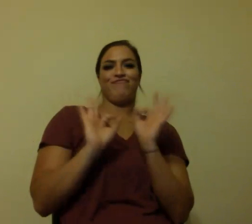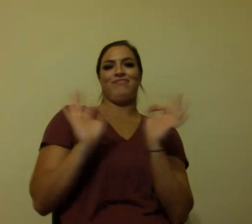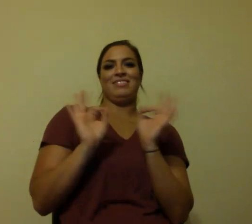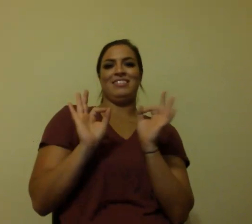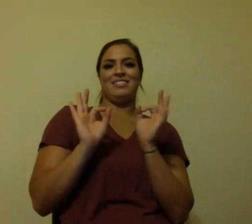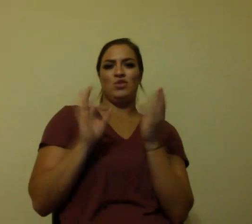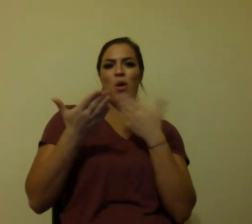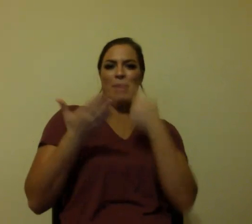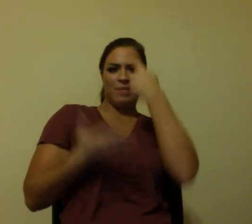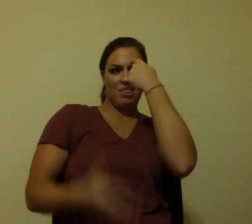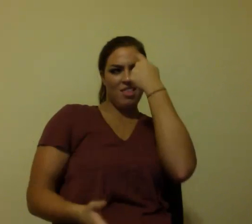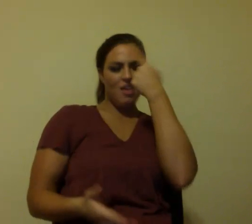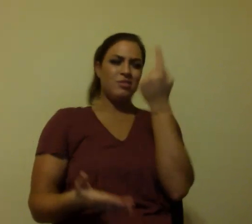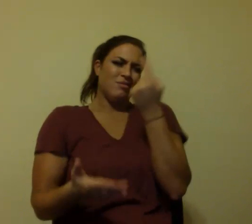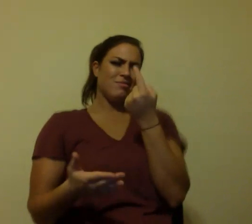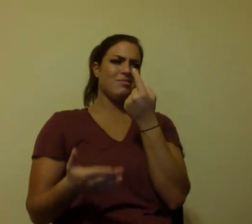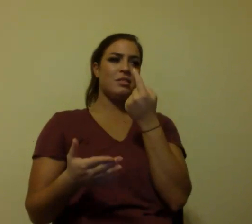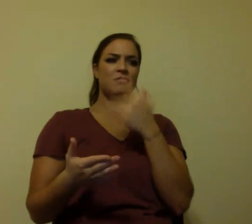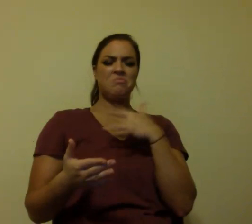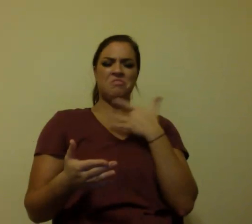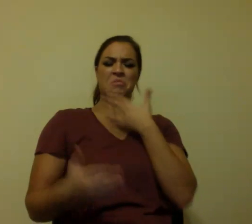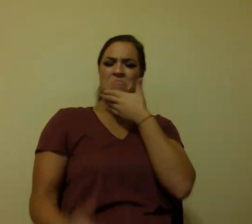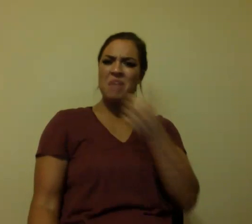way of thinking is eating away at your mental strength.